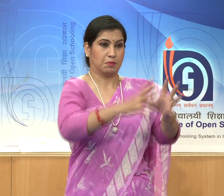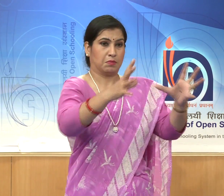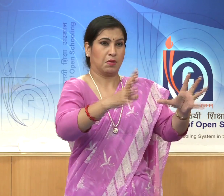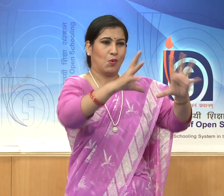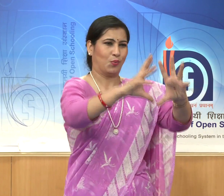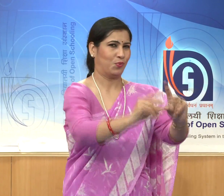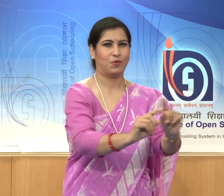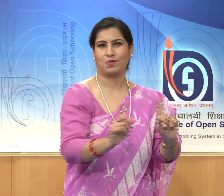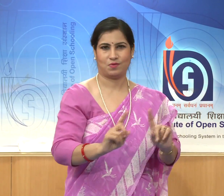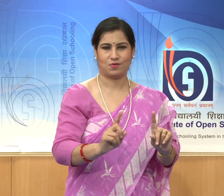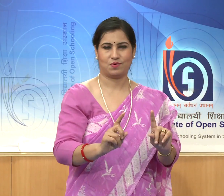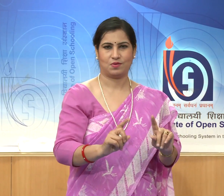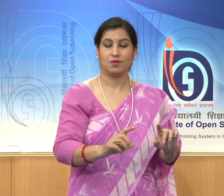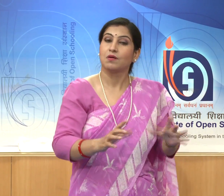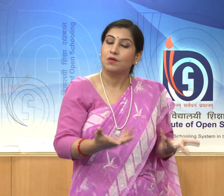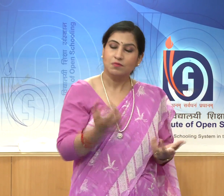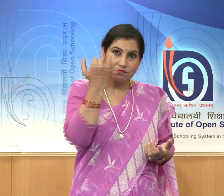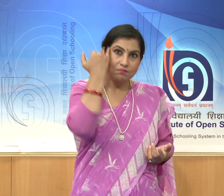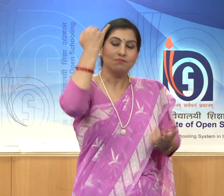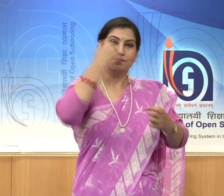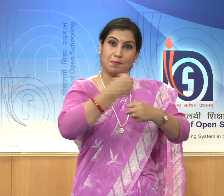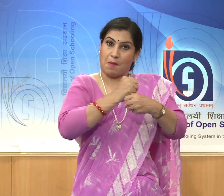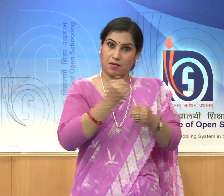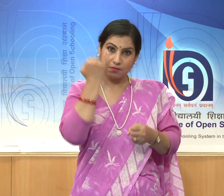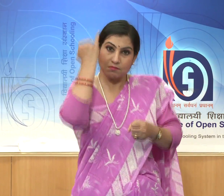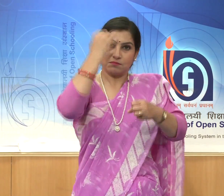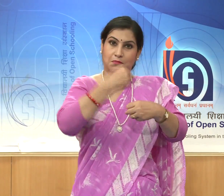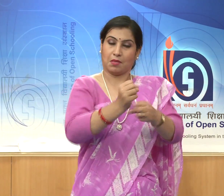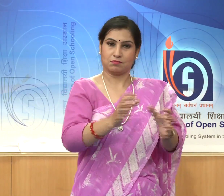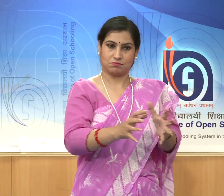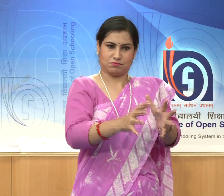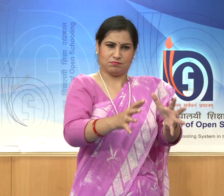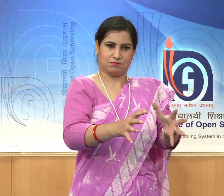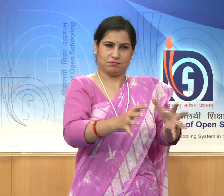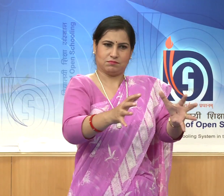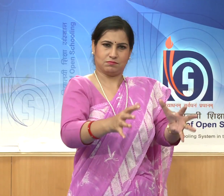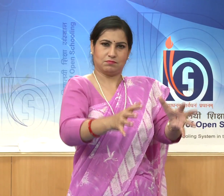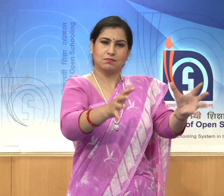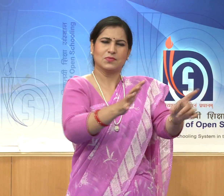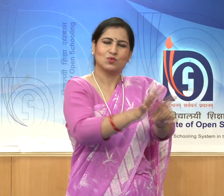diminish the creativity in an artist.